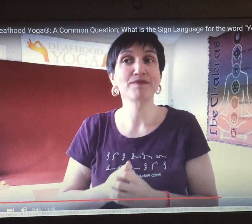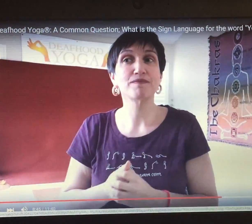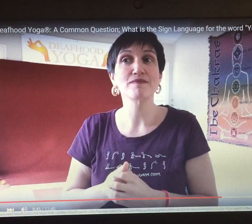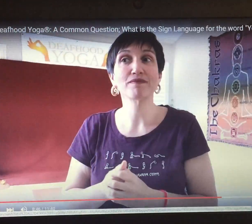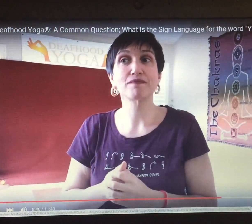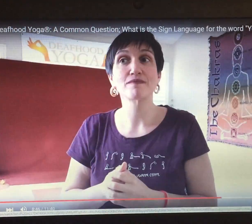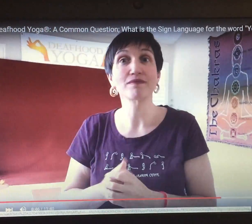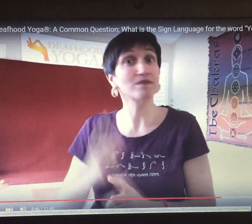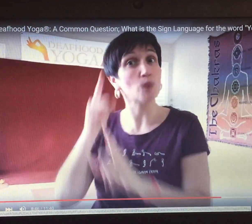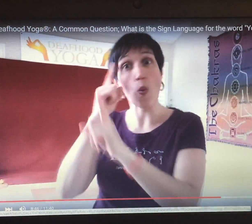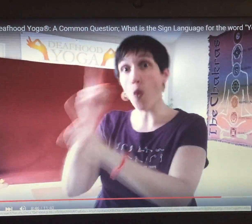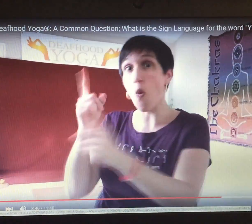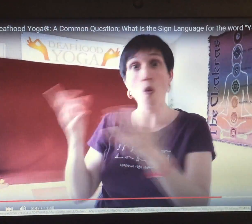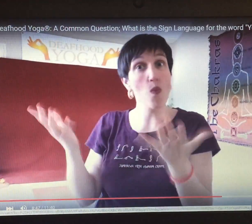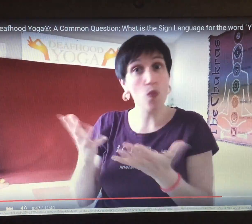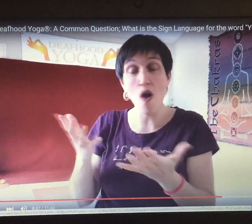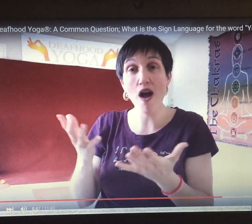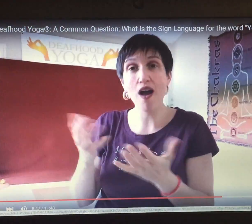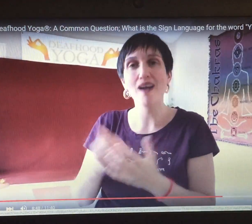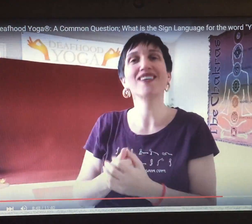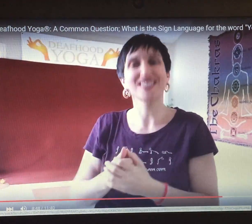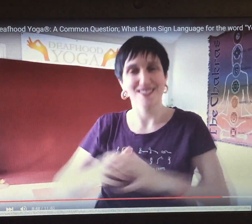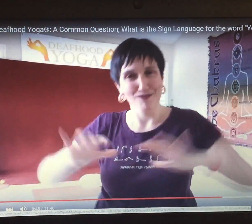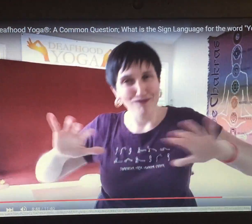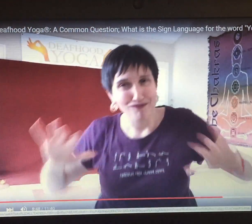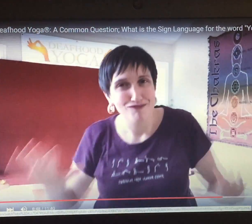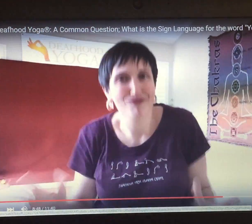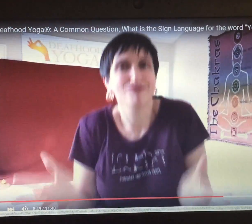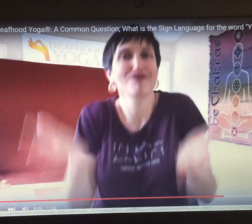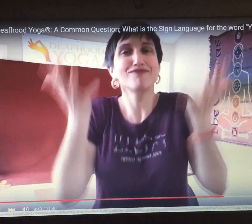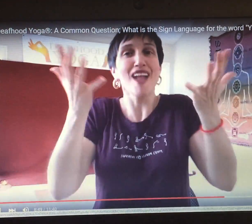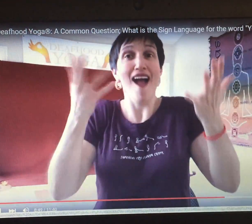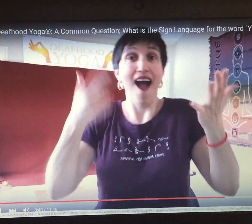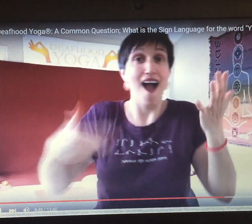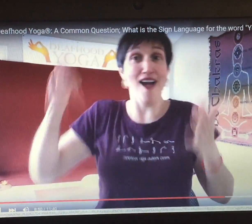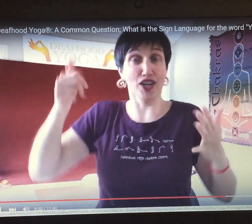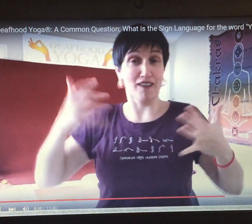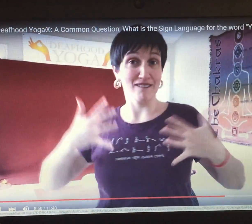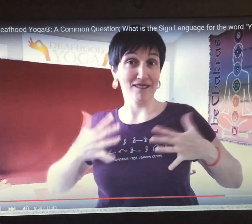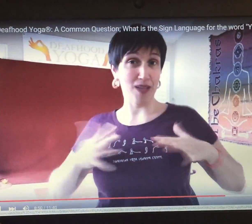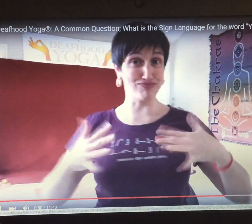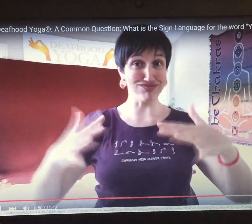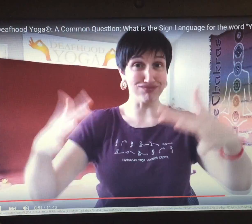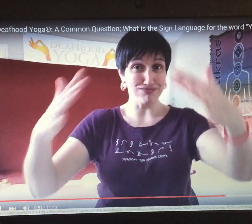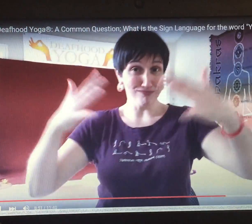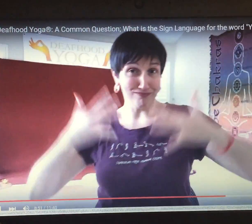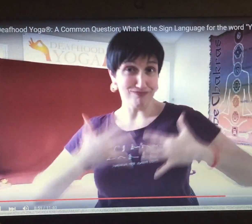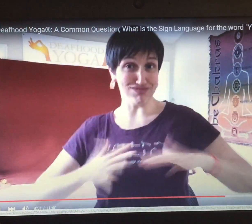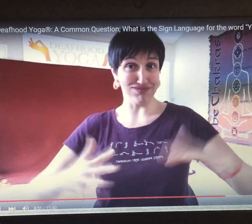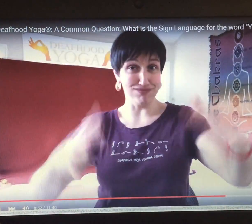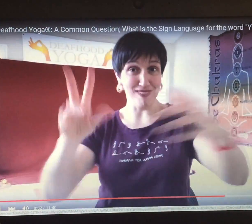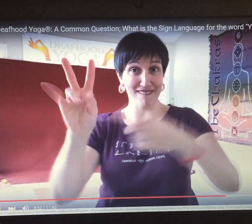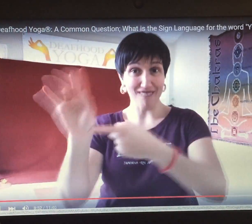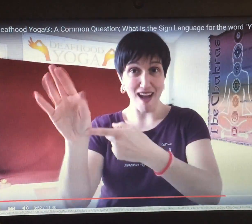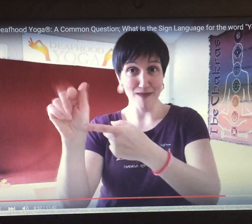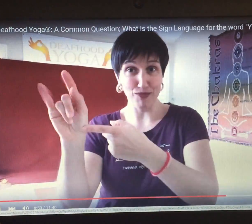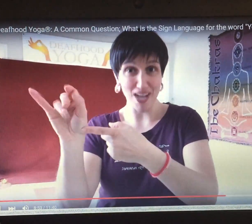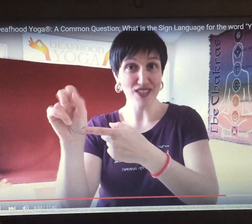hand example, and the goal is to lift everything. Feel the higher vibrations.